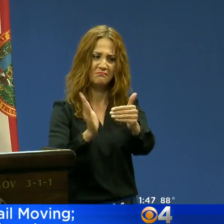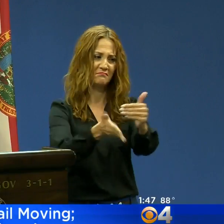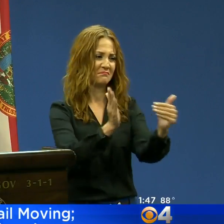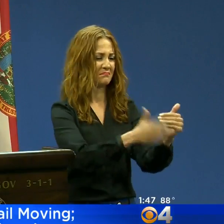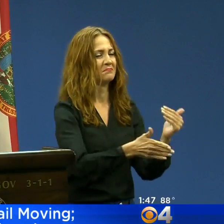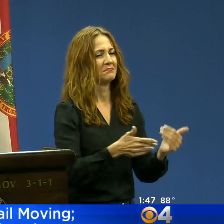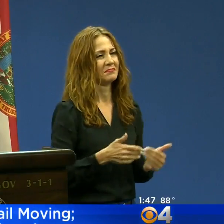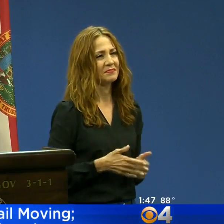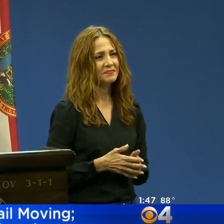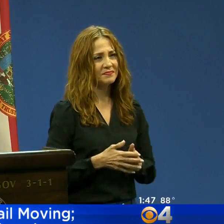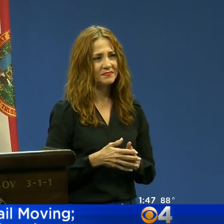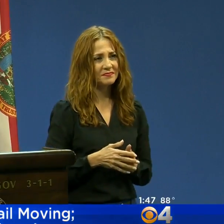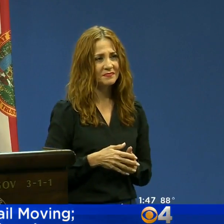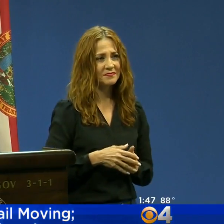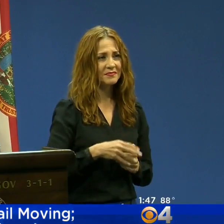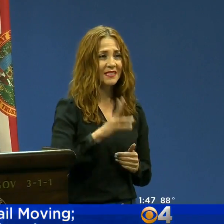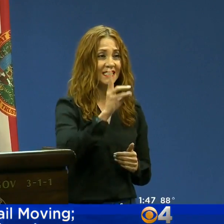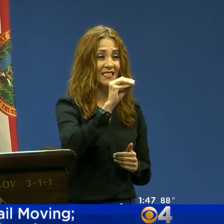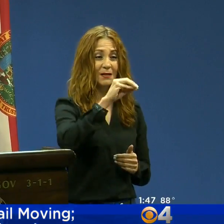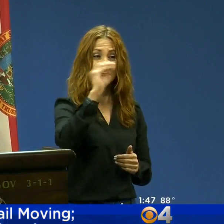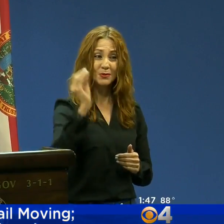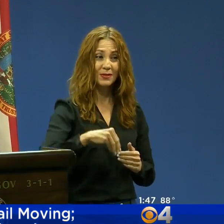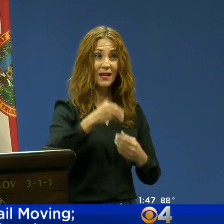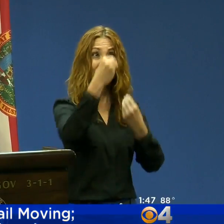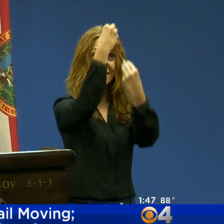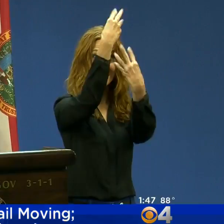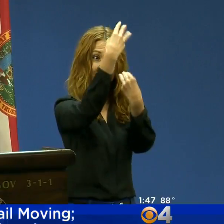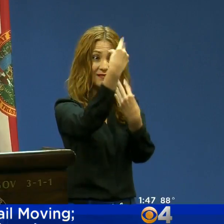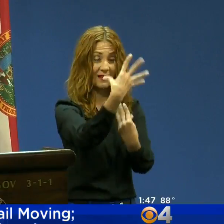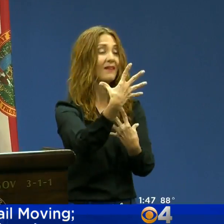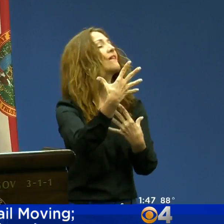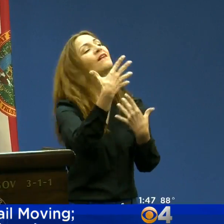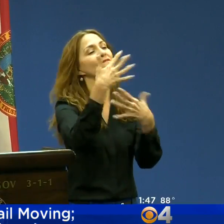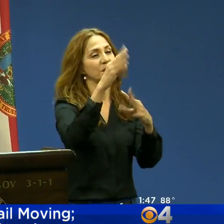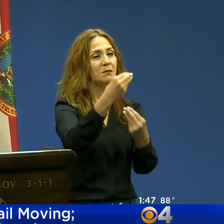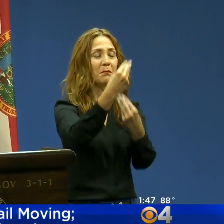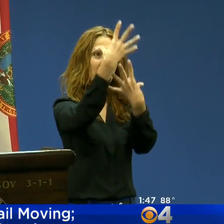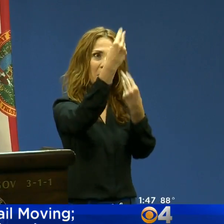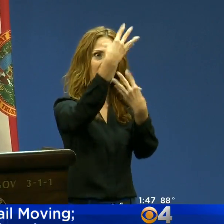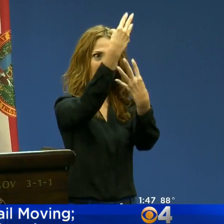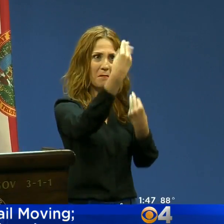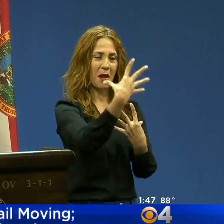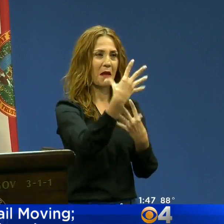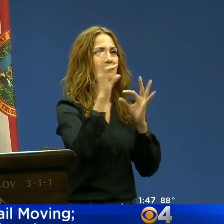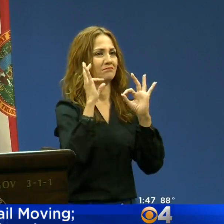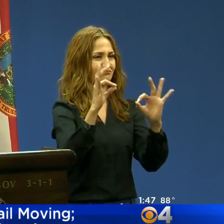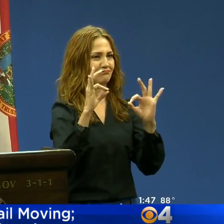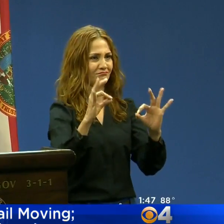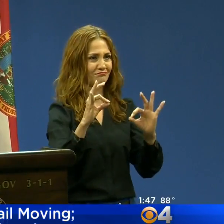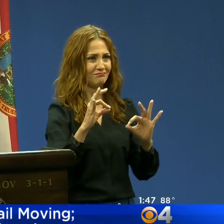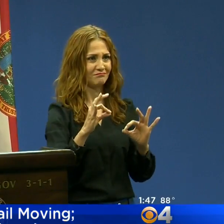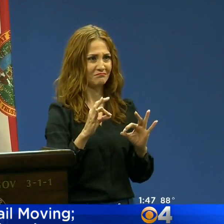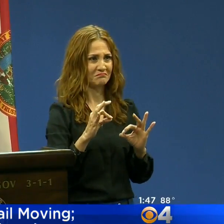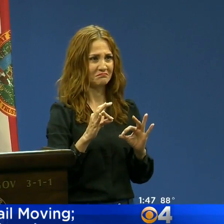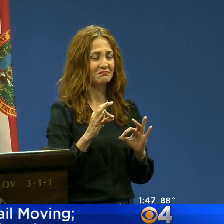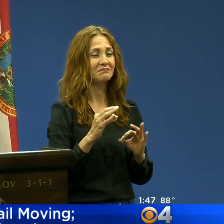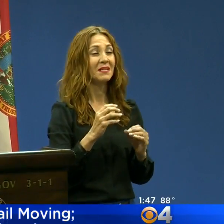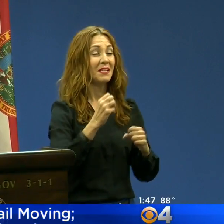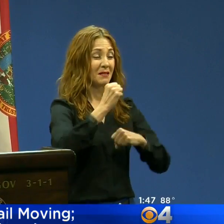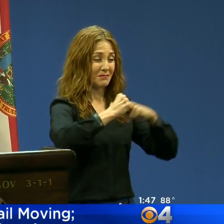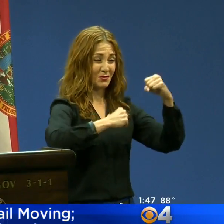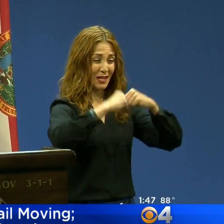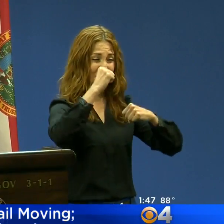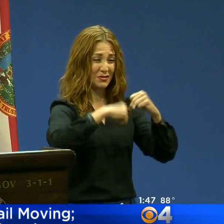5 to 10% of these signals that actually have some structural damage. The other ones, we're waiting for the power to be